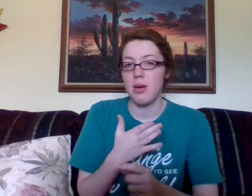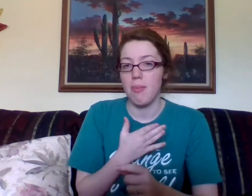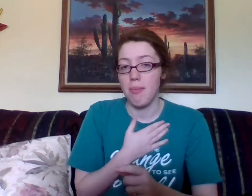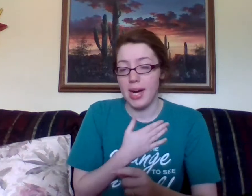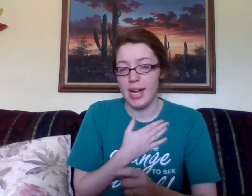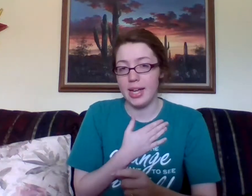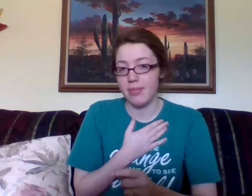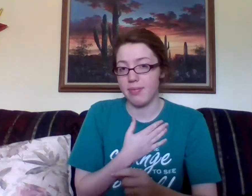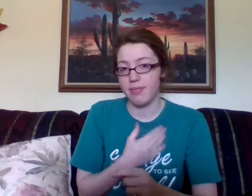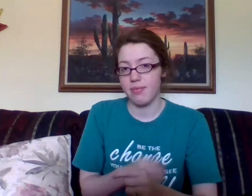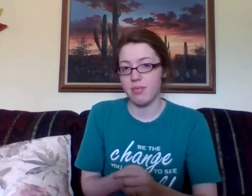my